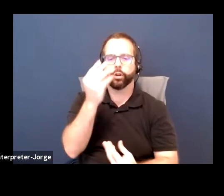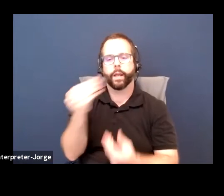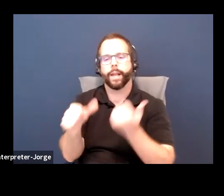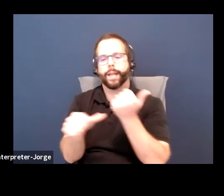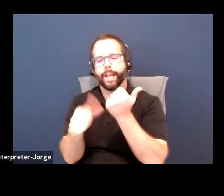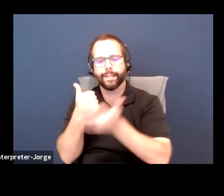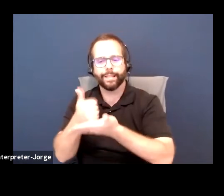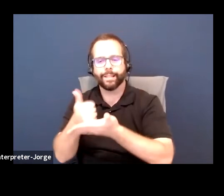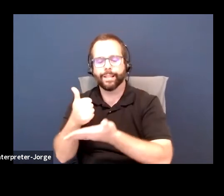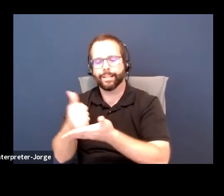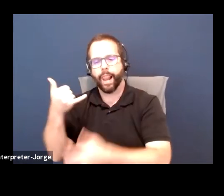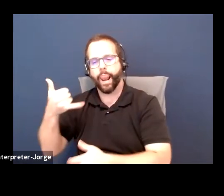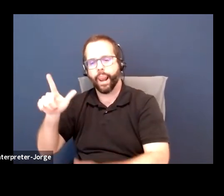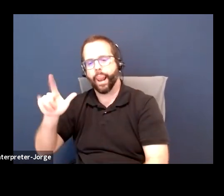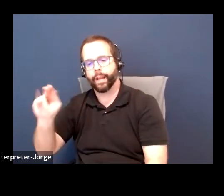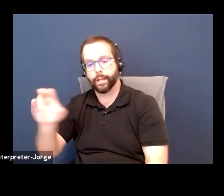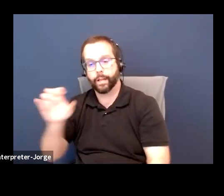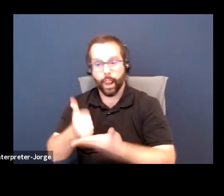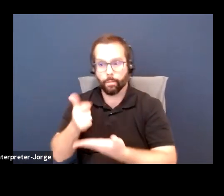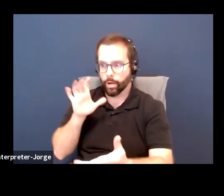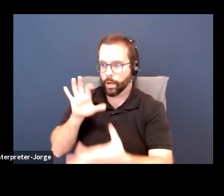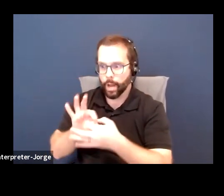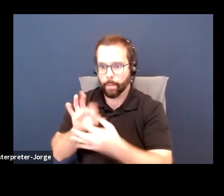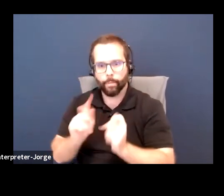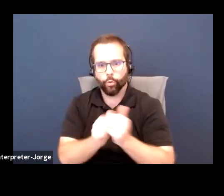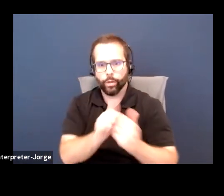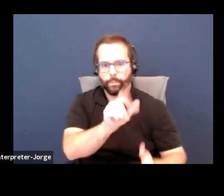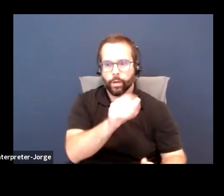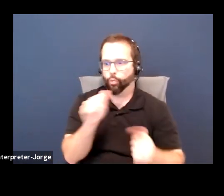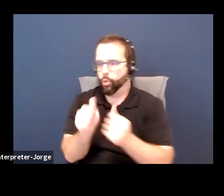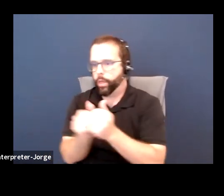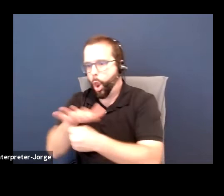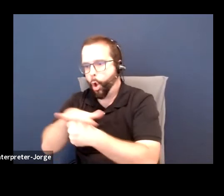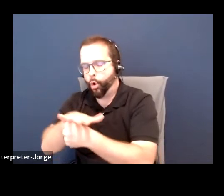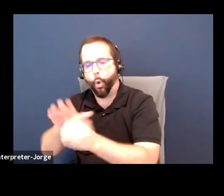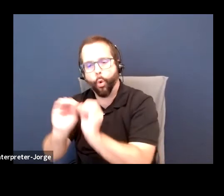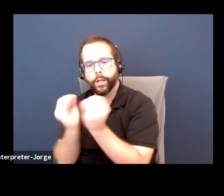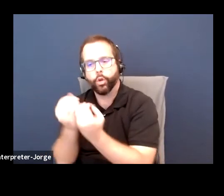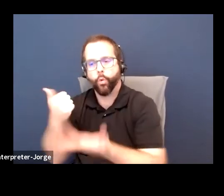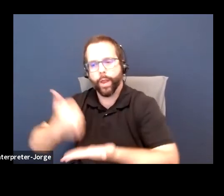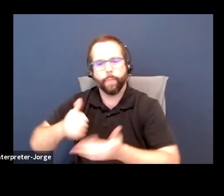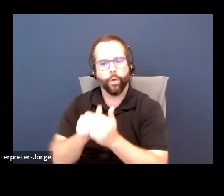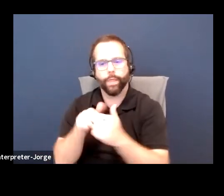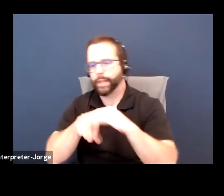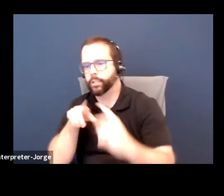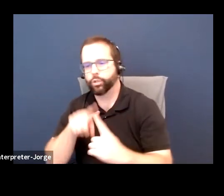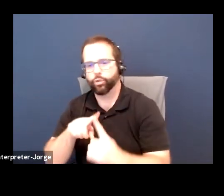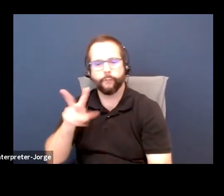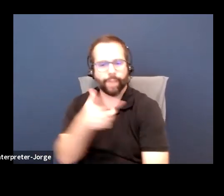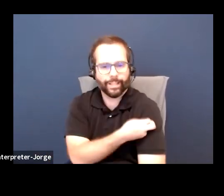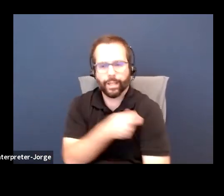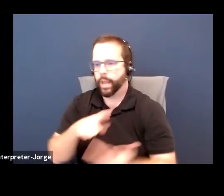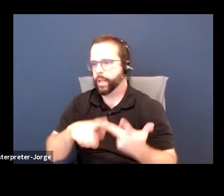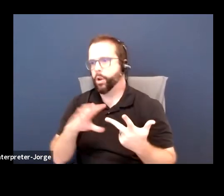with disabilities with local organizations who can help them with access to vaccines, as well as other needed